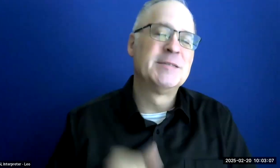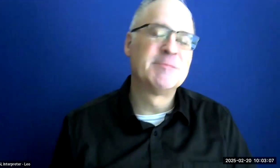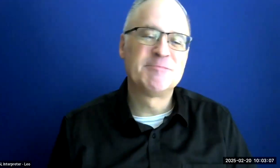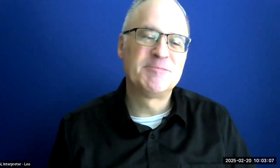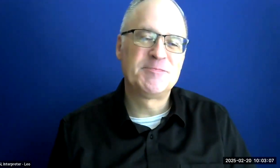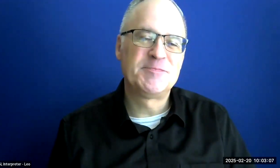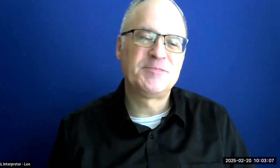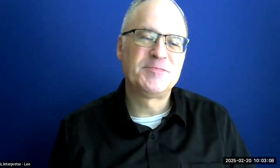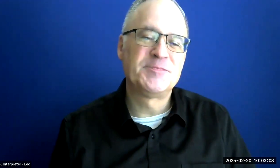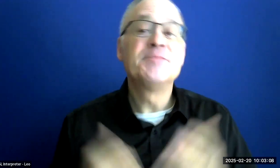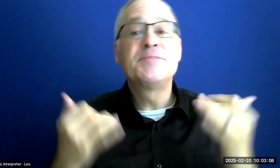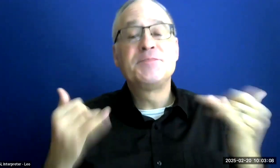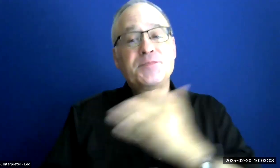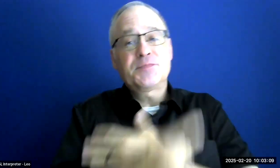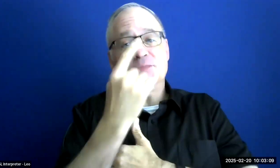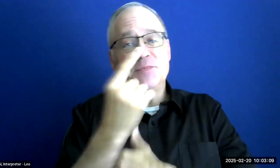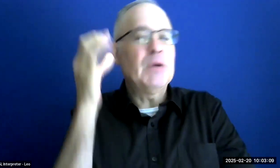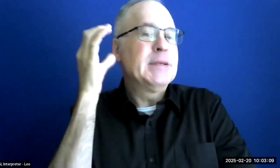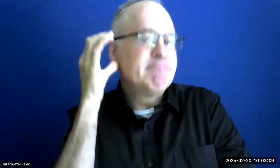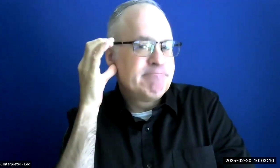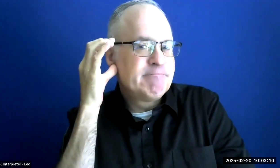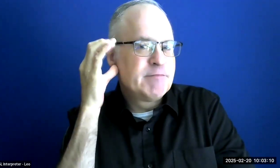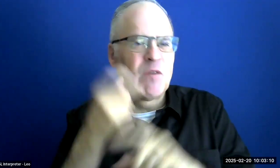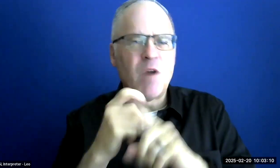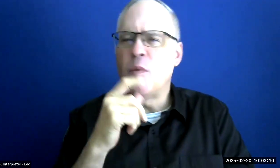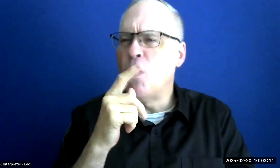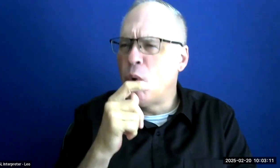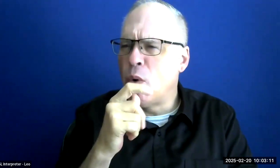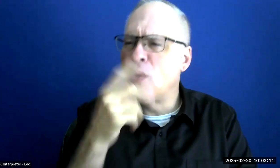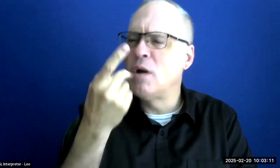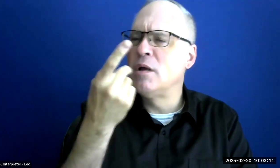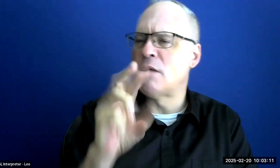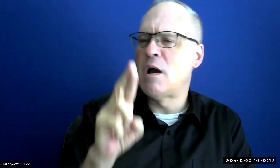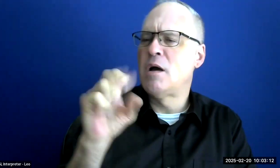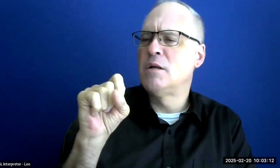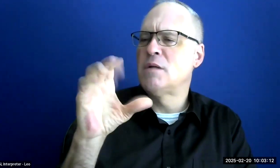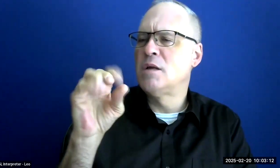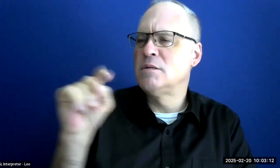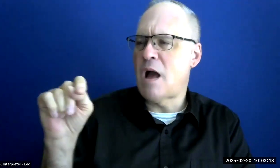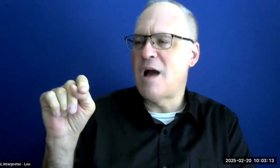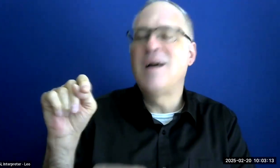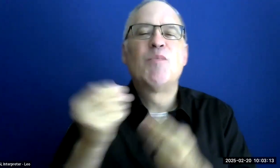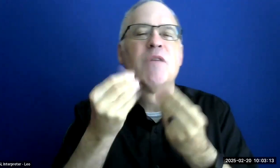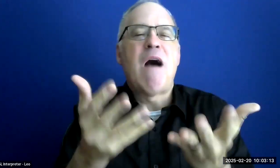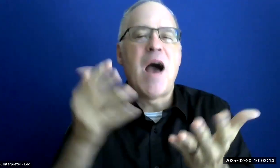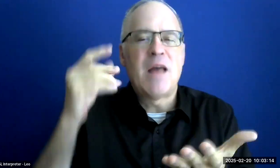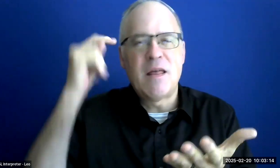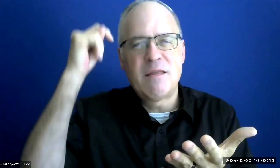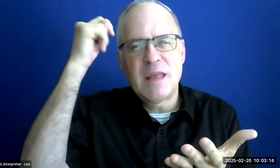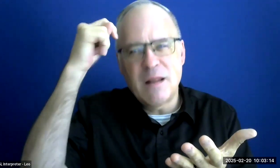Today, you will hear from Dr. David Scott, who will share a theological framework for